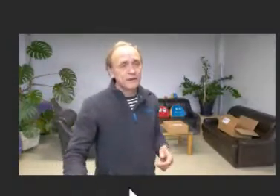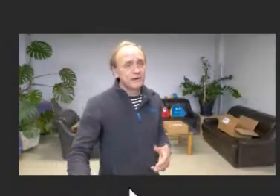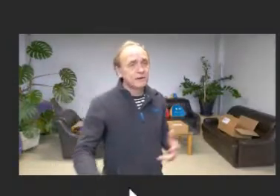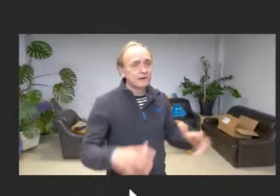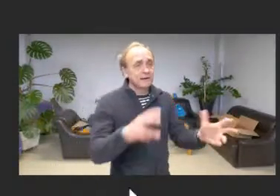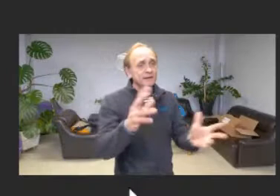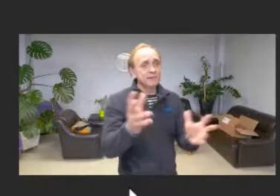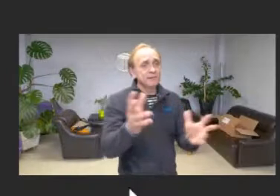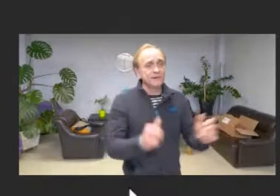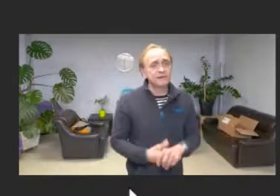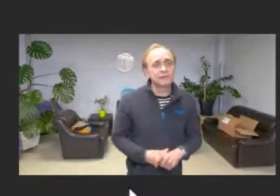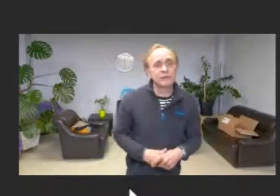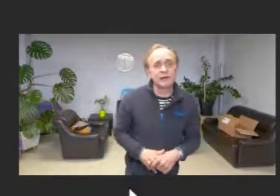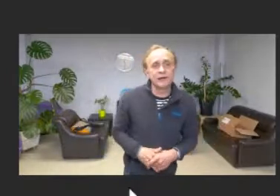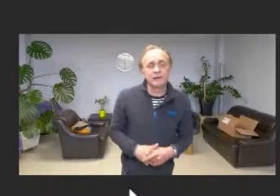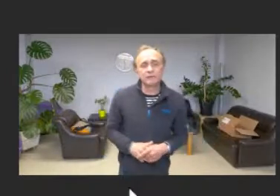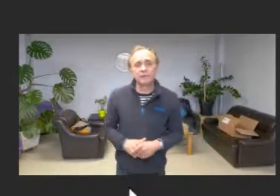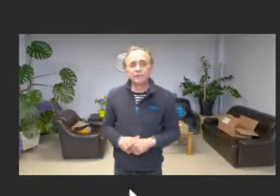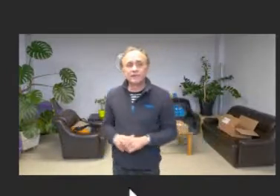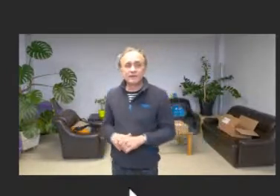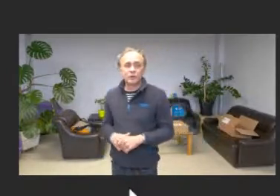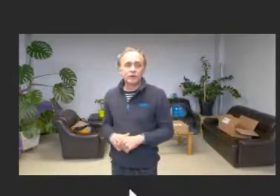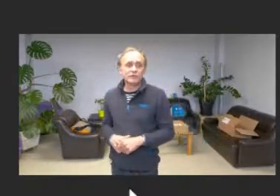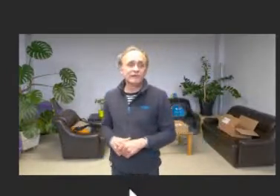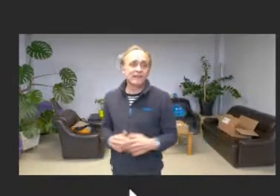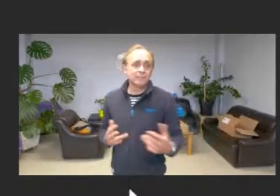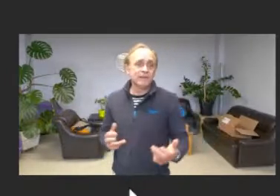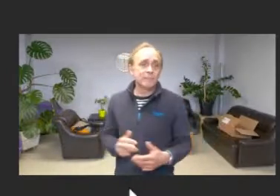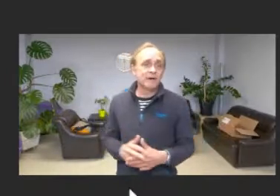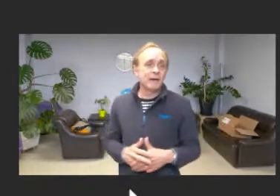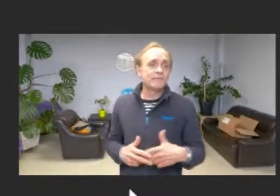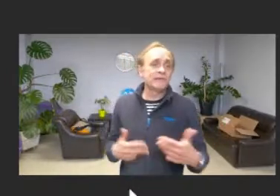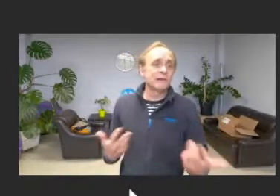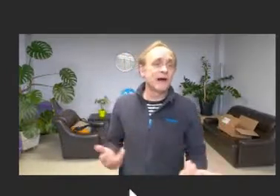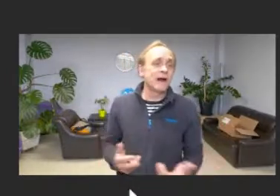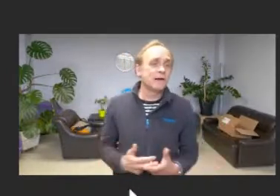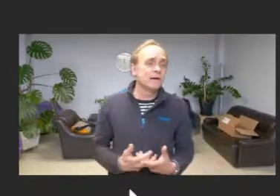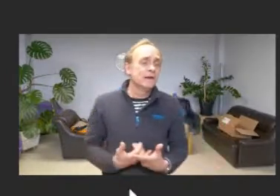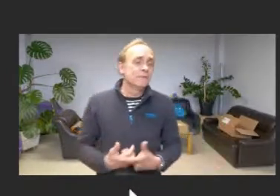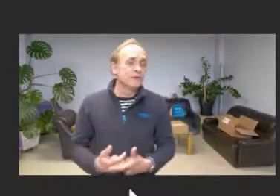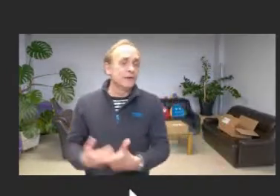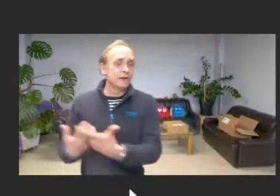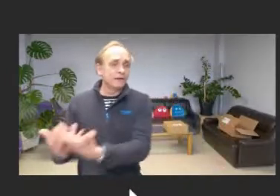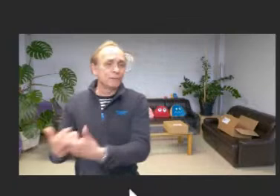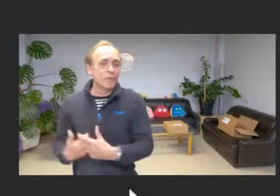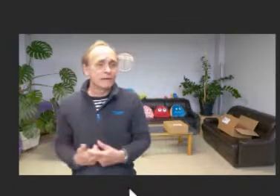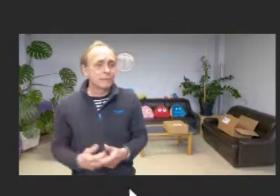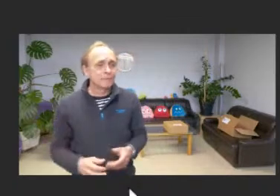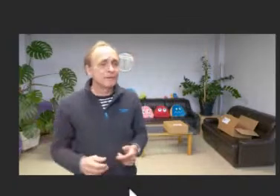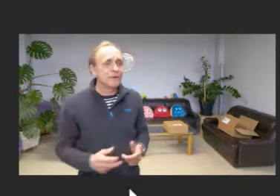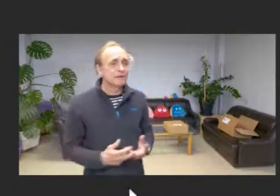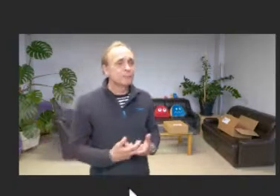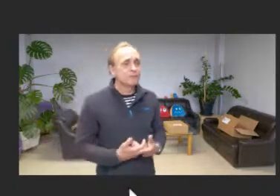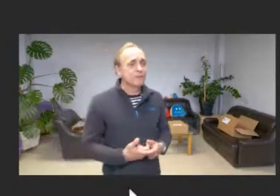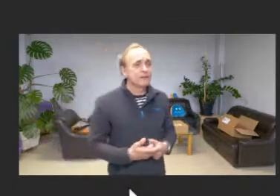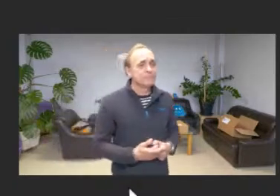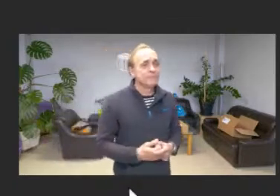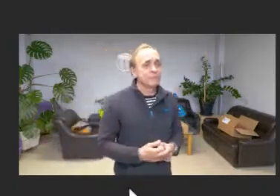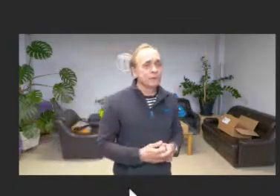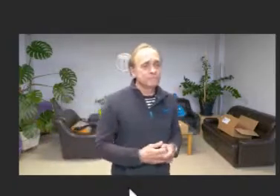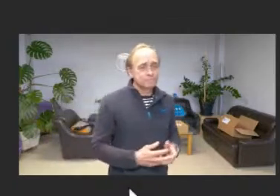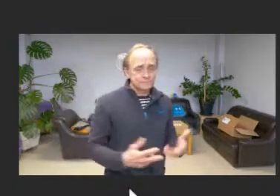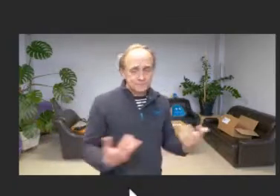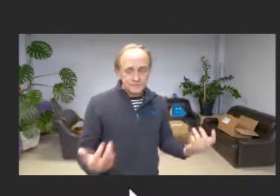using here different technologies like MediaPipe, SignalR, the model that Marco